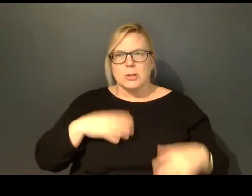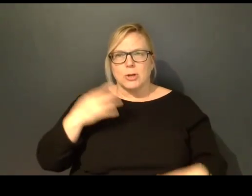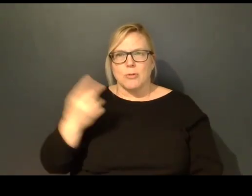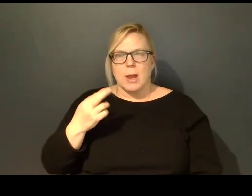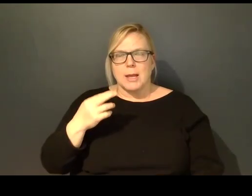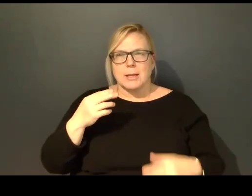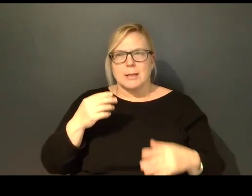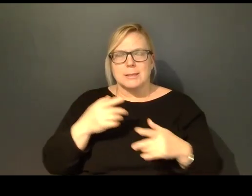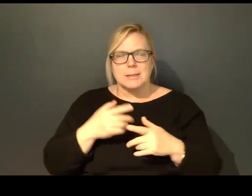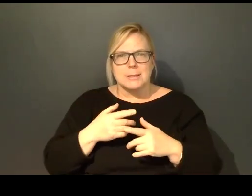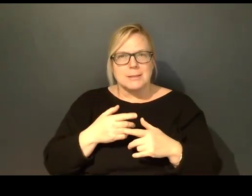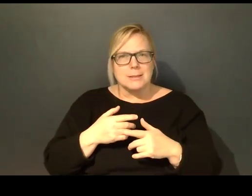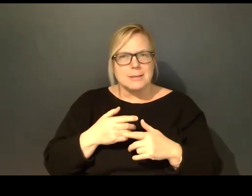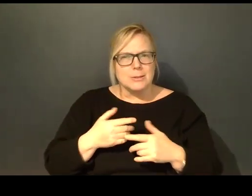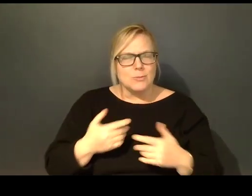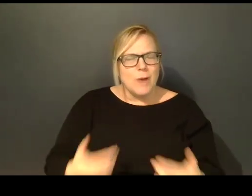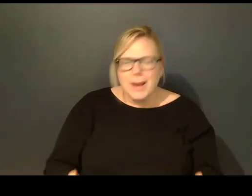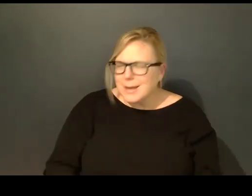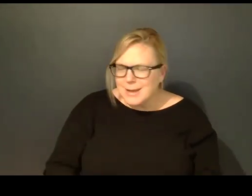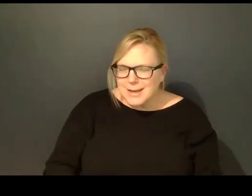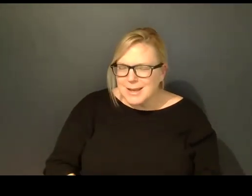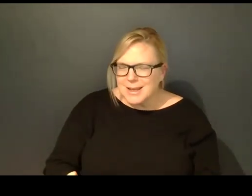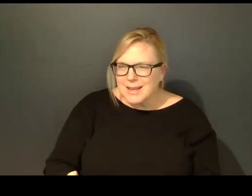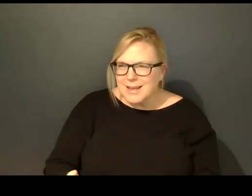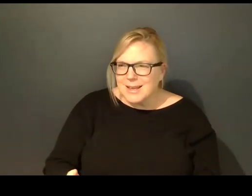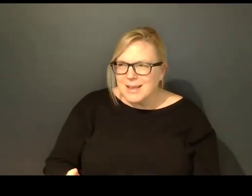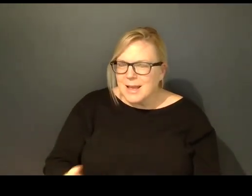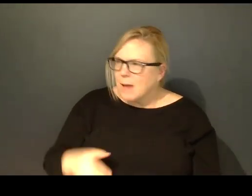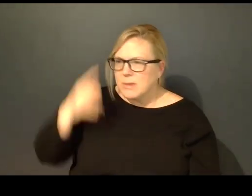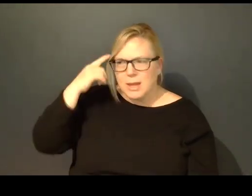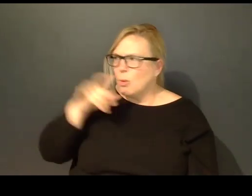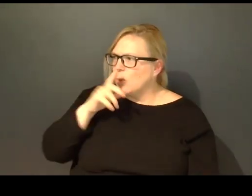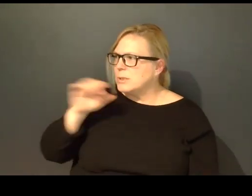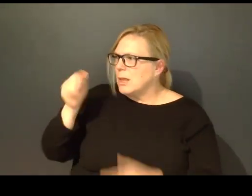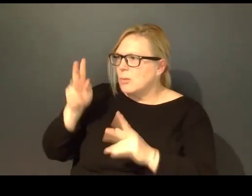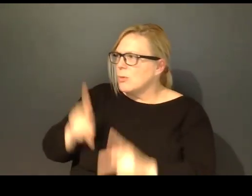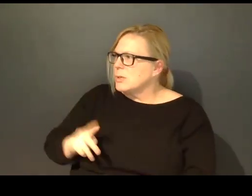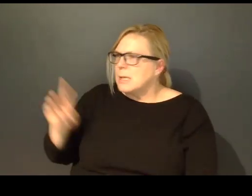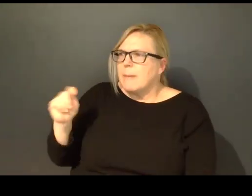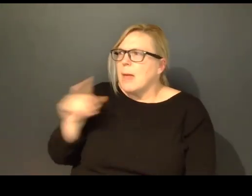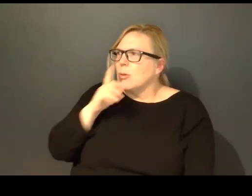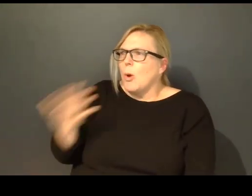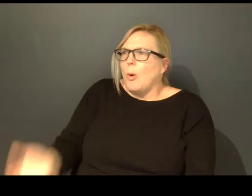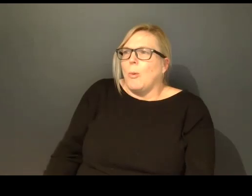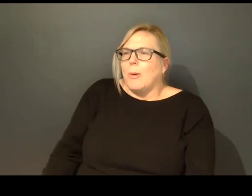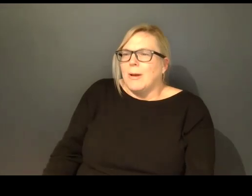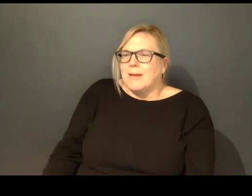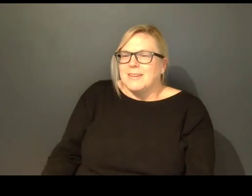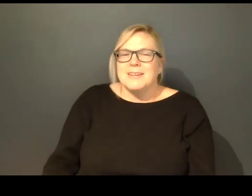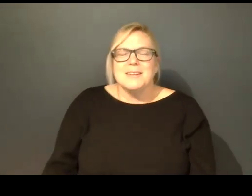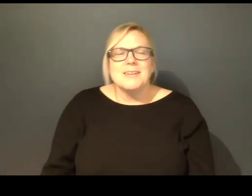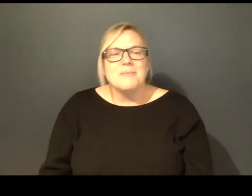And I turned around and said, what did that say? Two people. And for a moment I thought, who's the other person in the bathroom with me? Right? So but what it